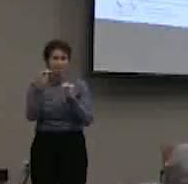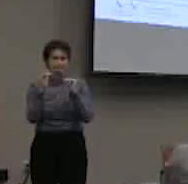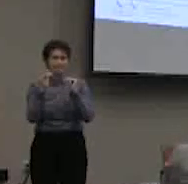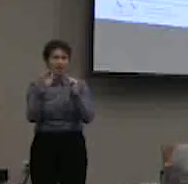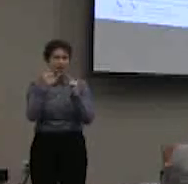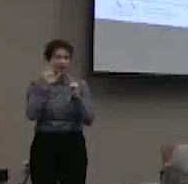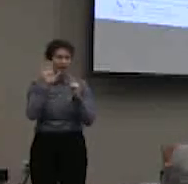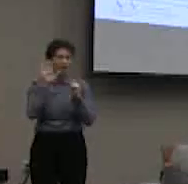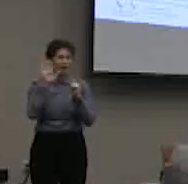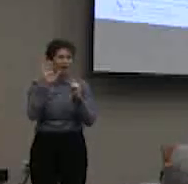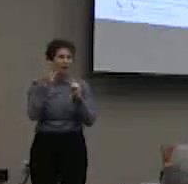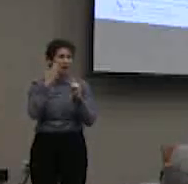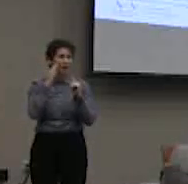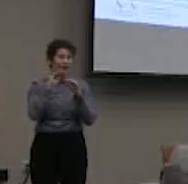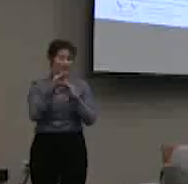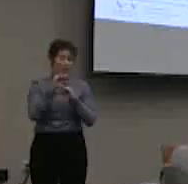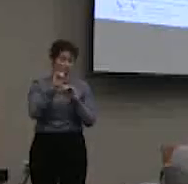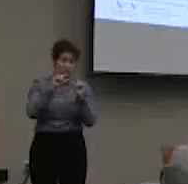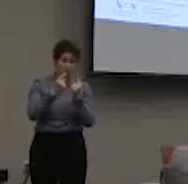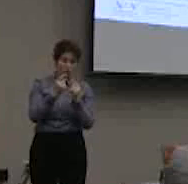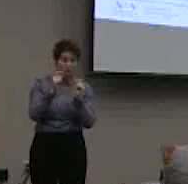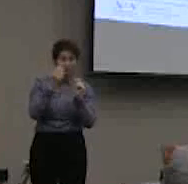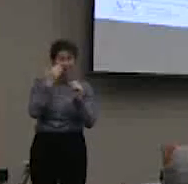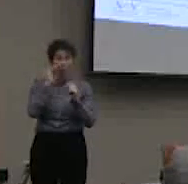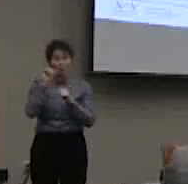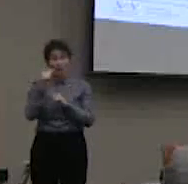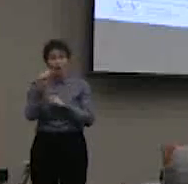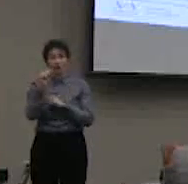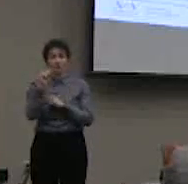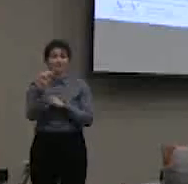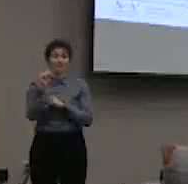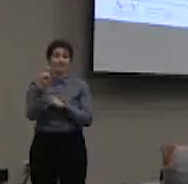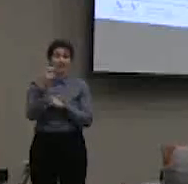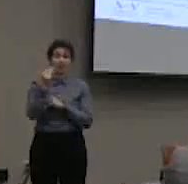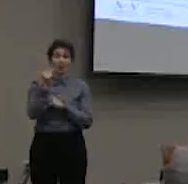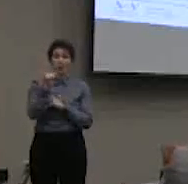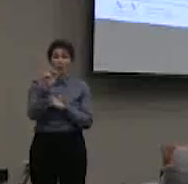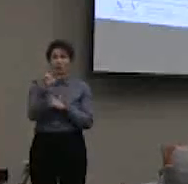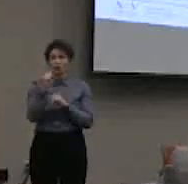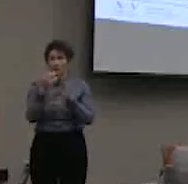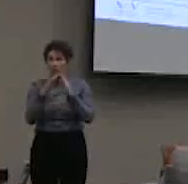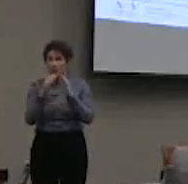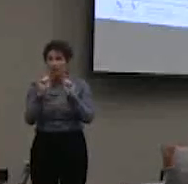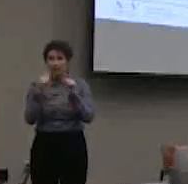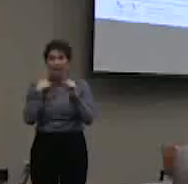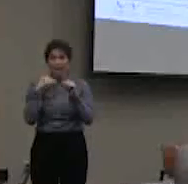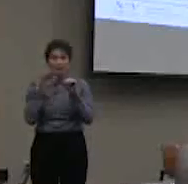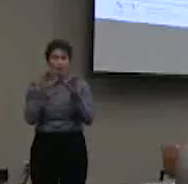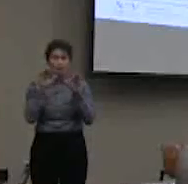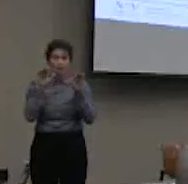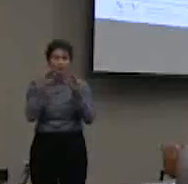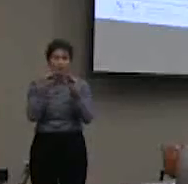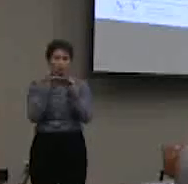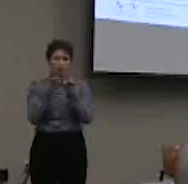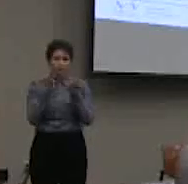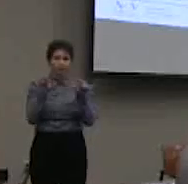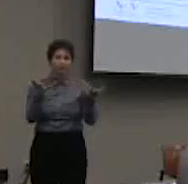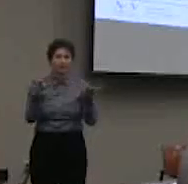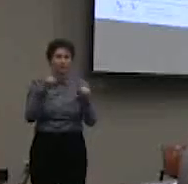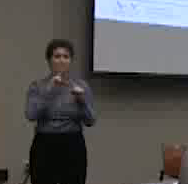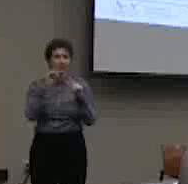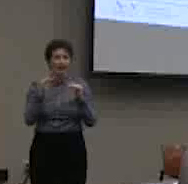other stakeholders in the community to have a ripple effect and really elevate the work that the commission is doing here.